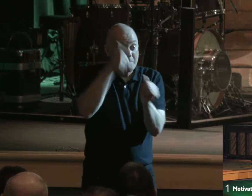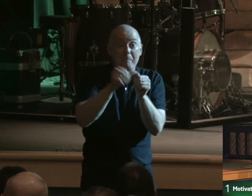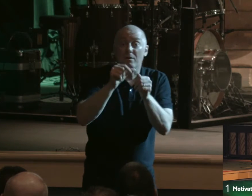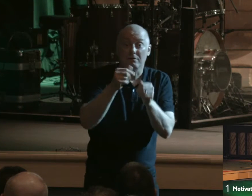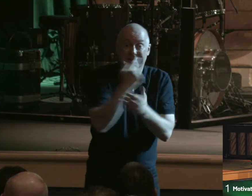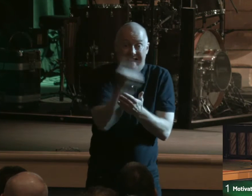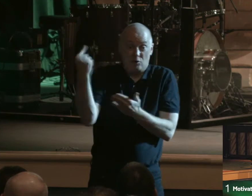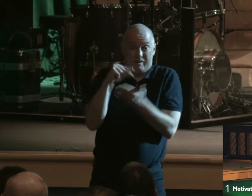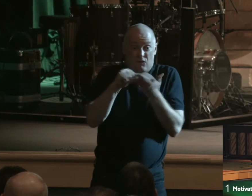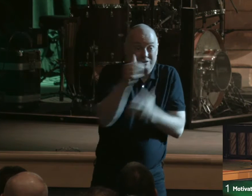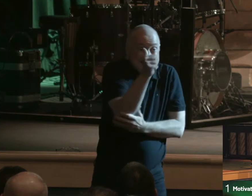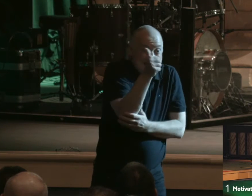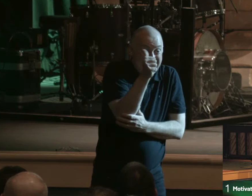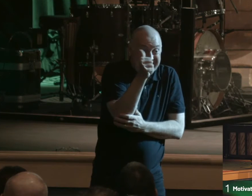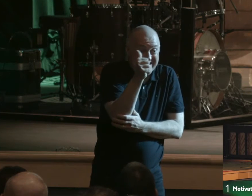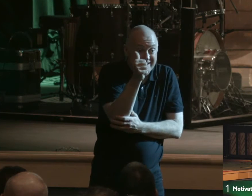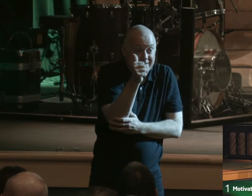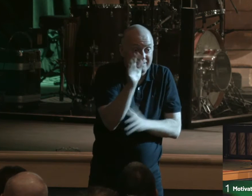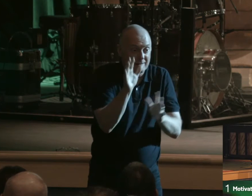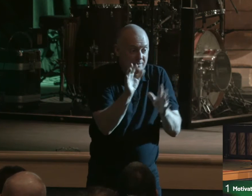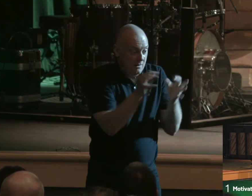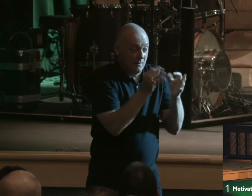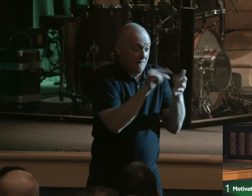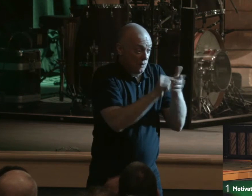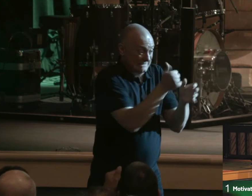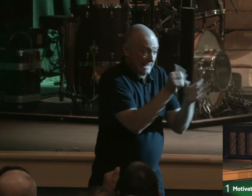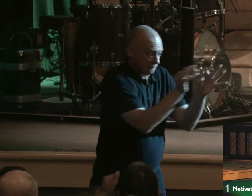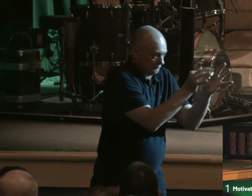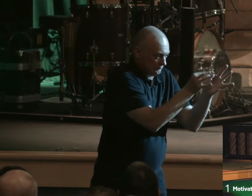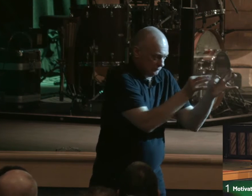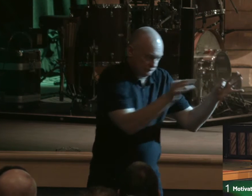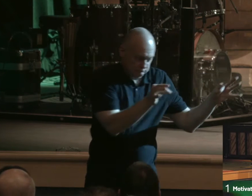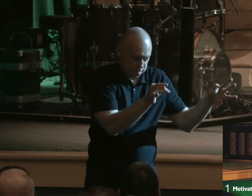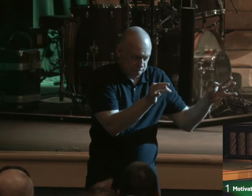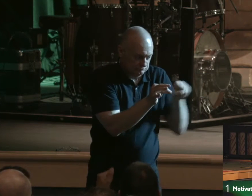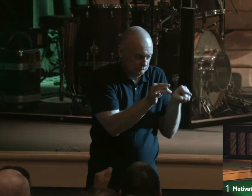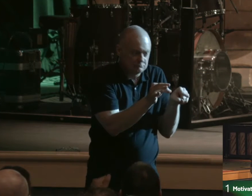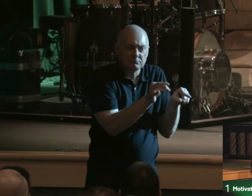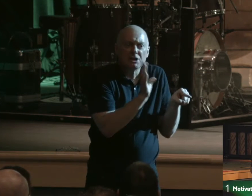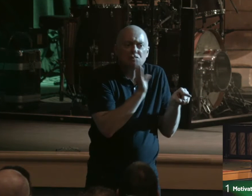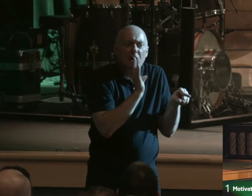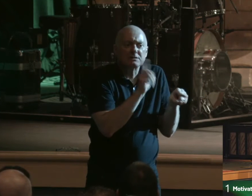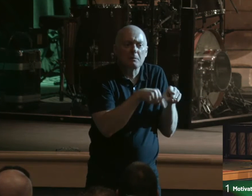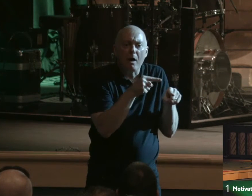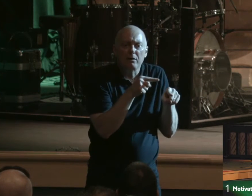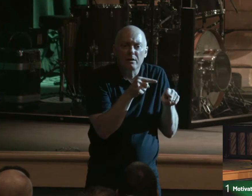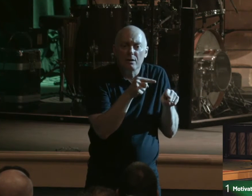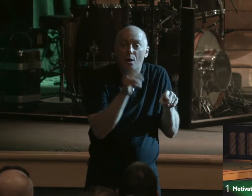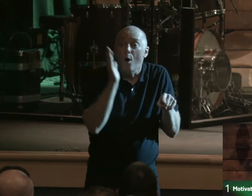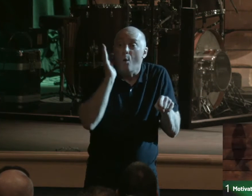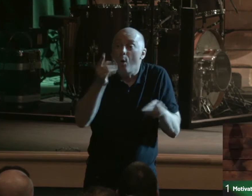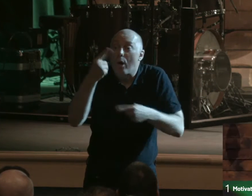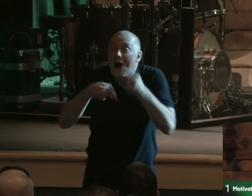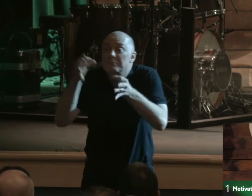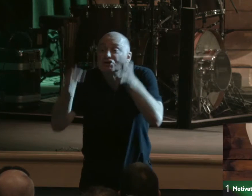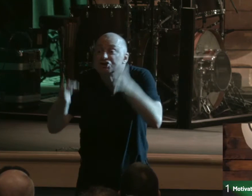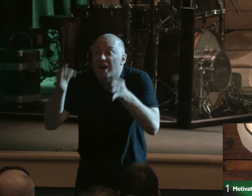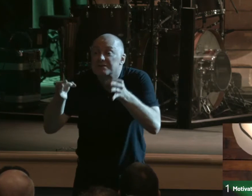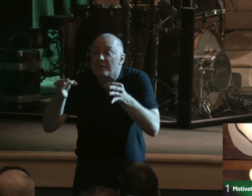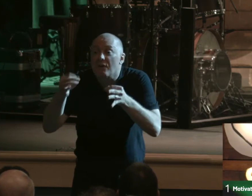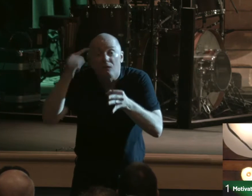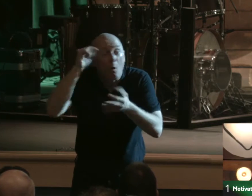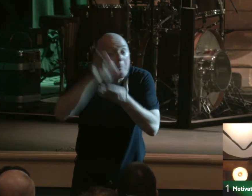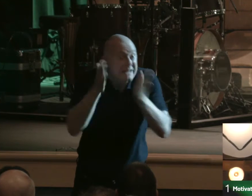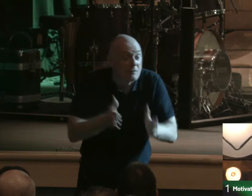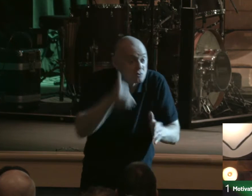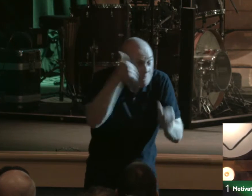10. Fair? And verse 10 speaks of impending judgment for all